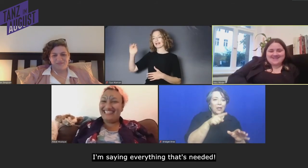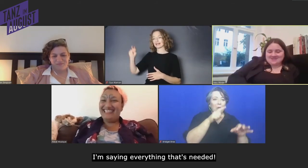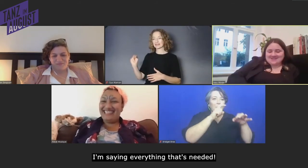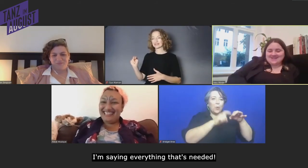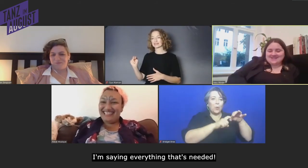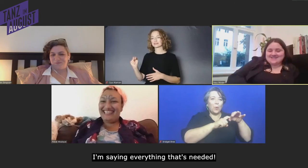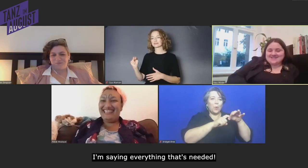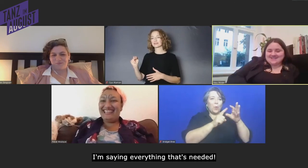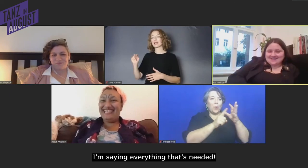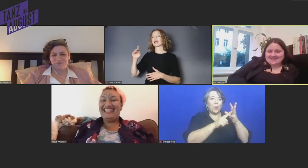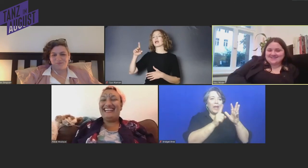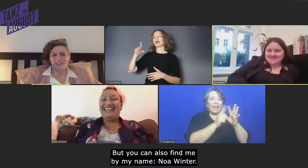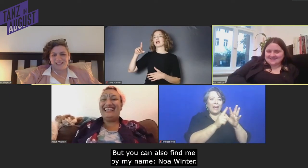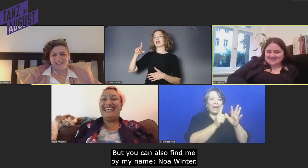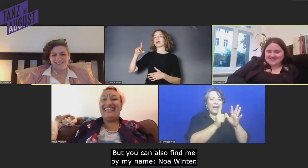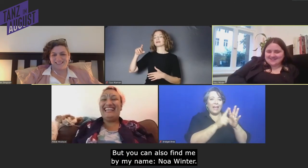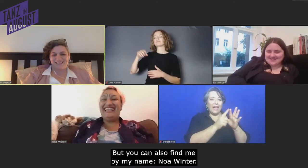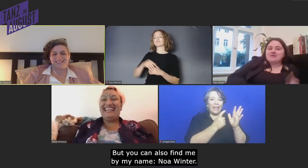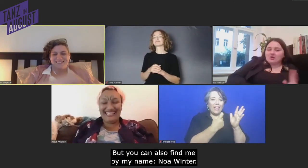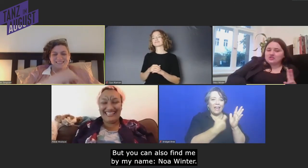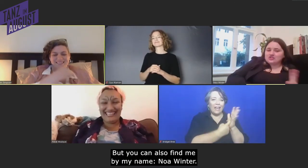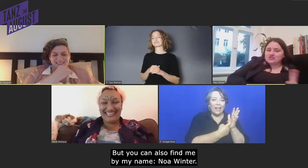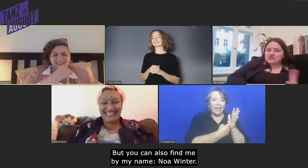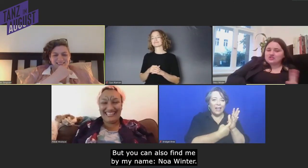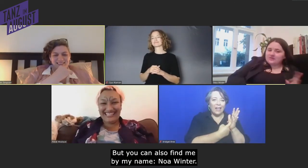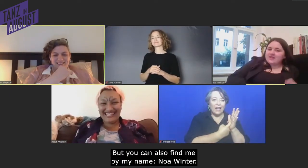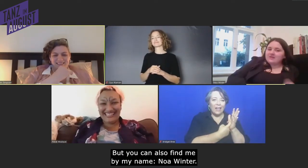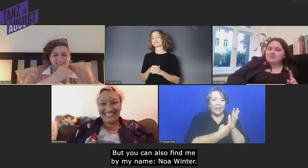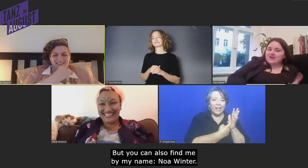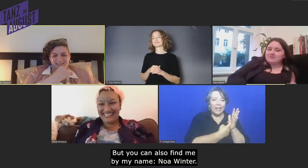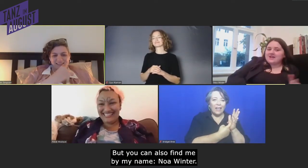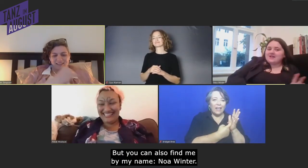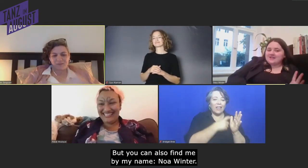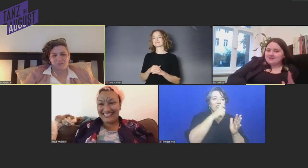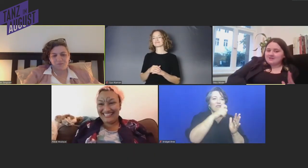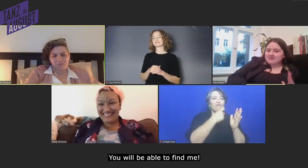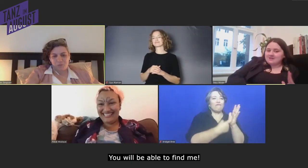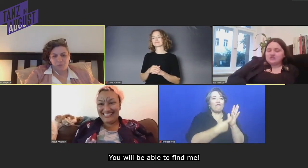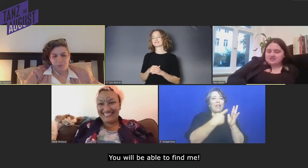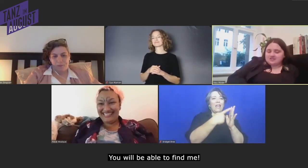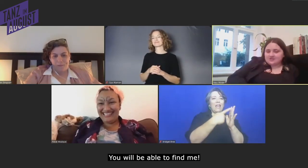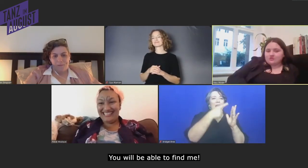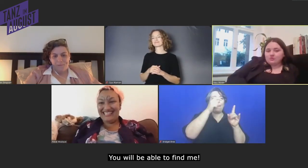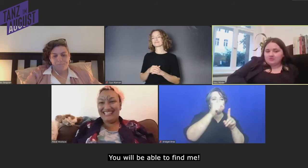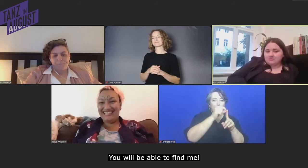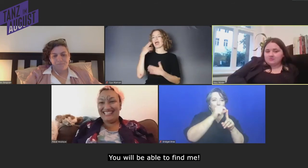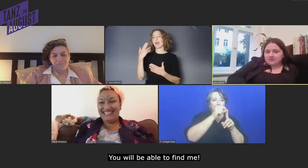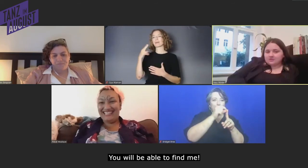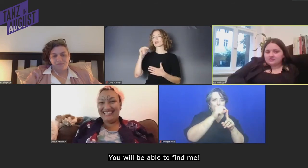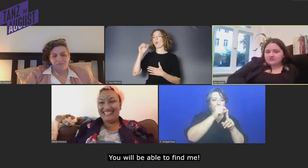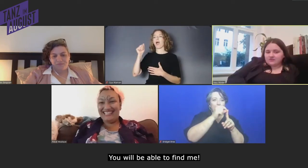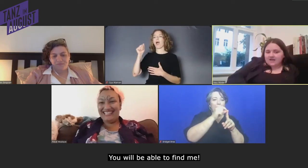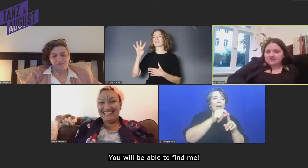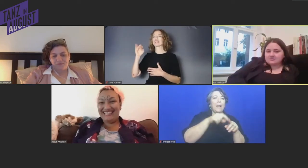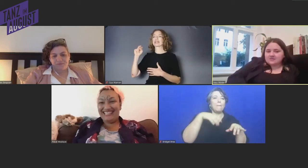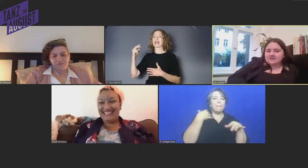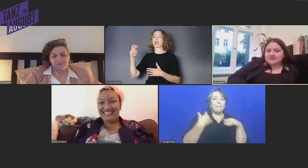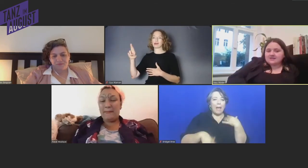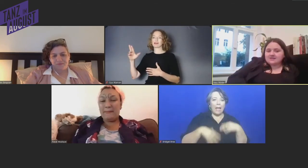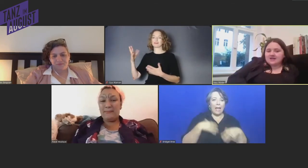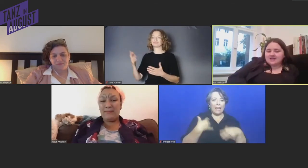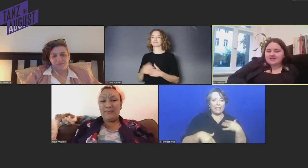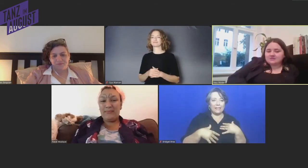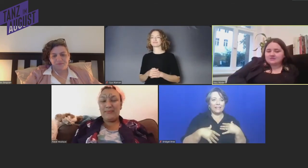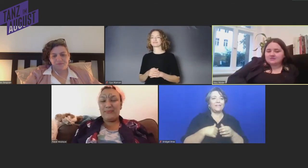Saying everything that's needed. And I'm also going there by my name, Noa Winter, so you will be able to find